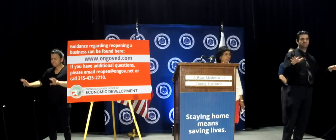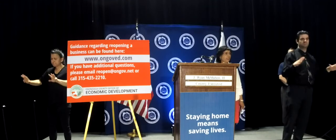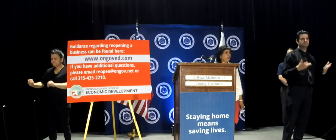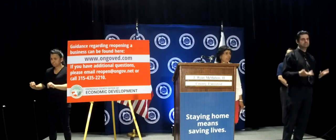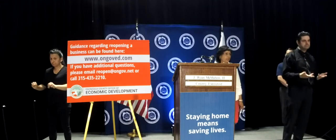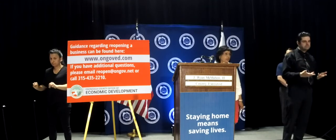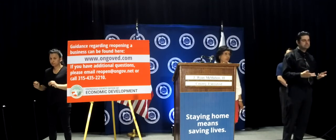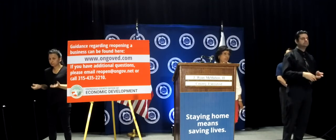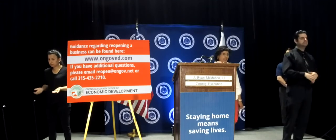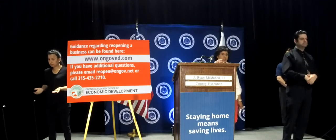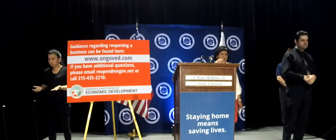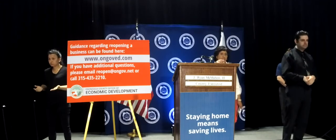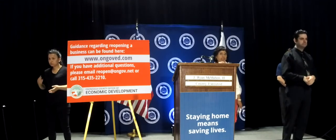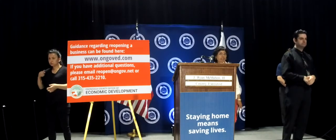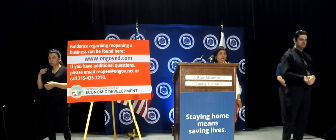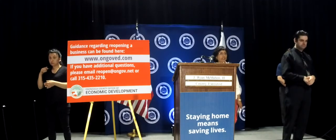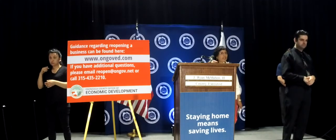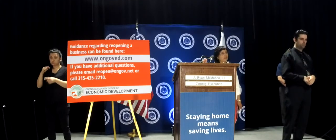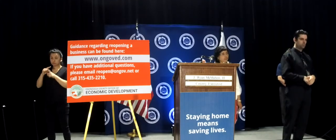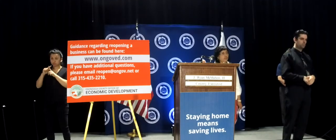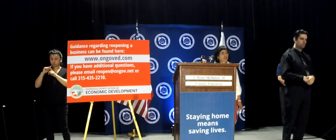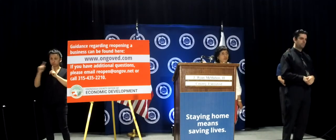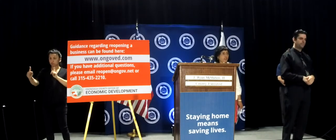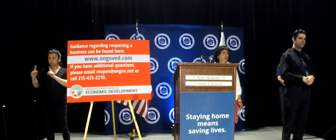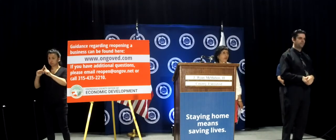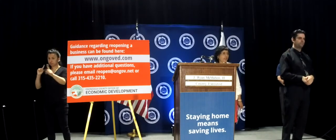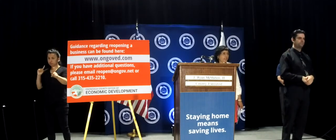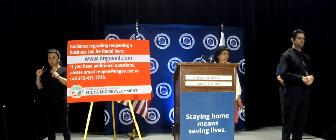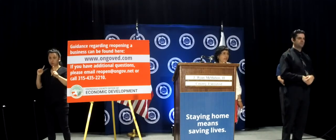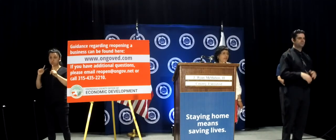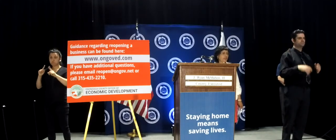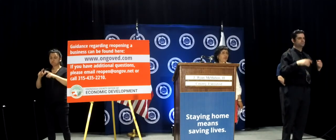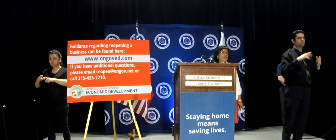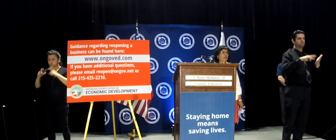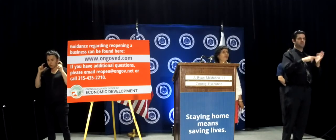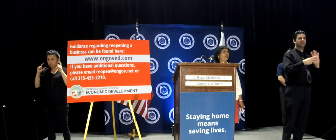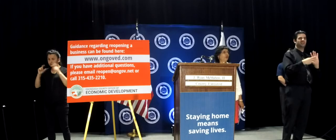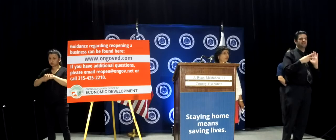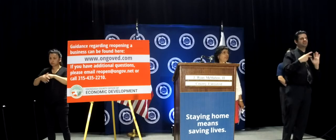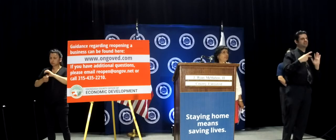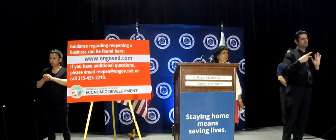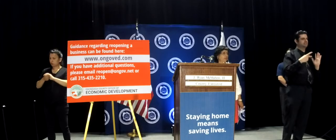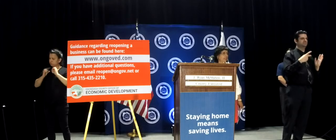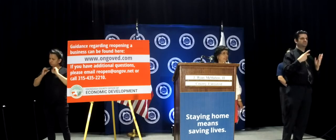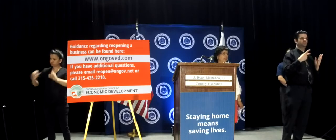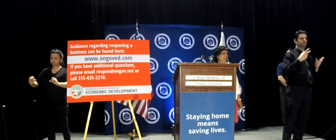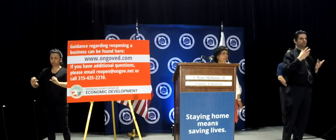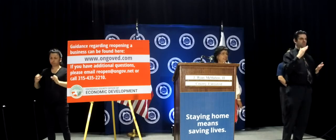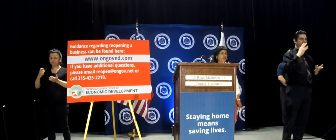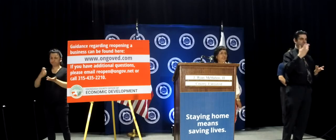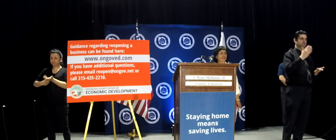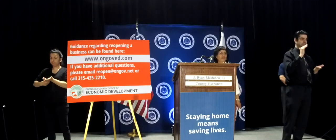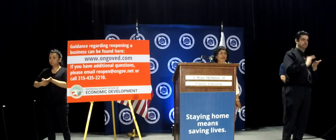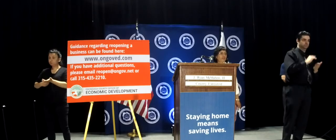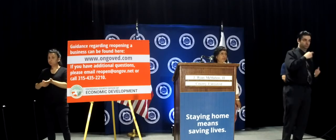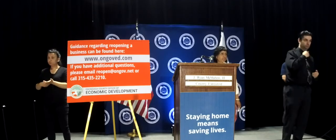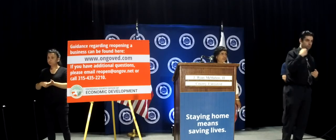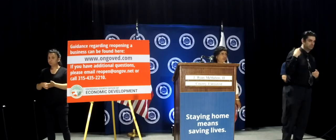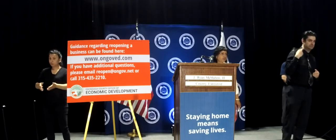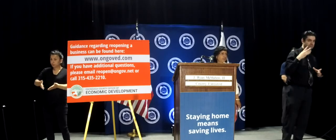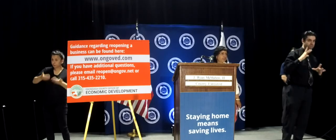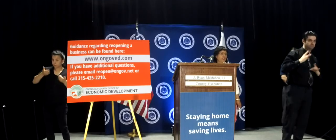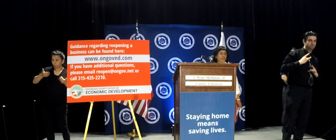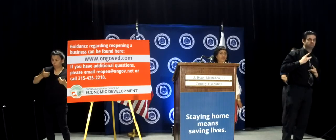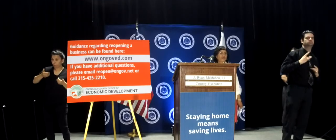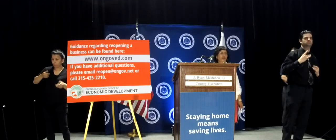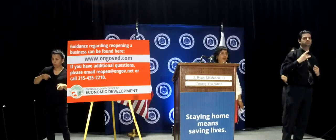processes still in place, which has gotten us to this point that we are able to open the community. It means you have to make